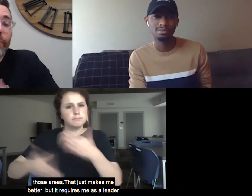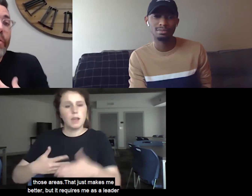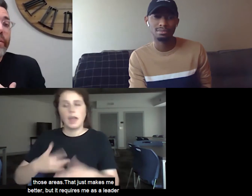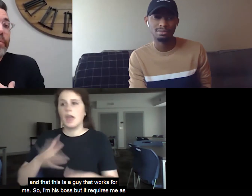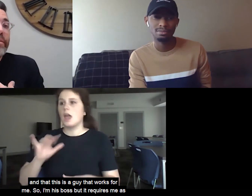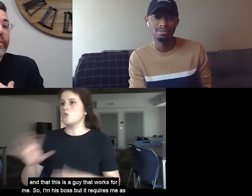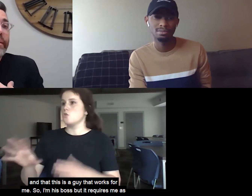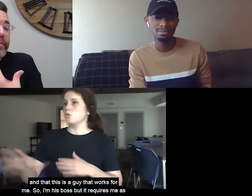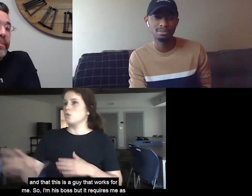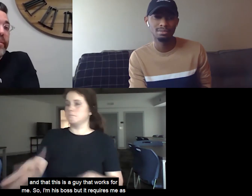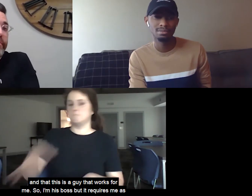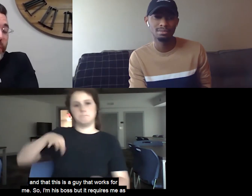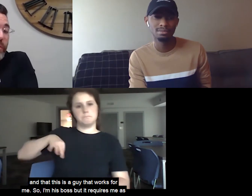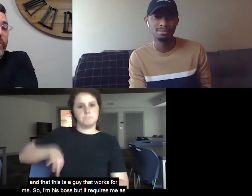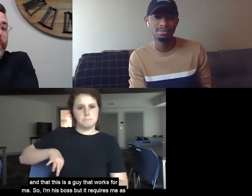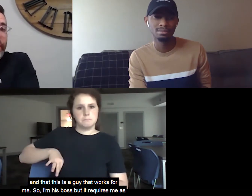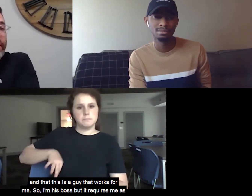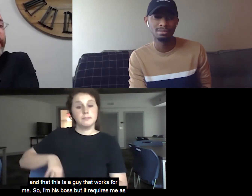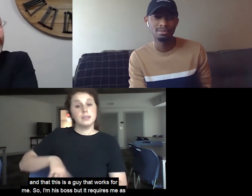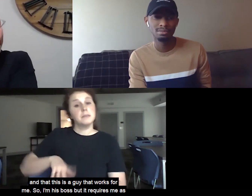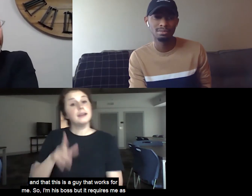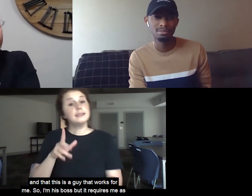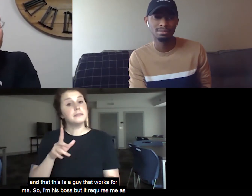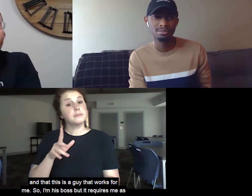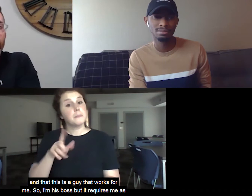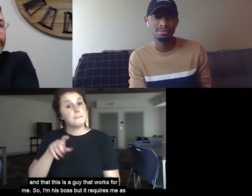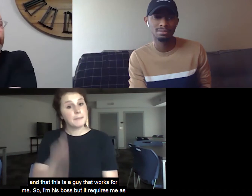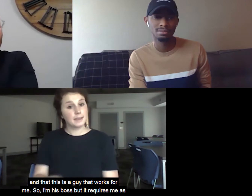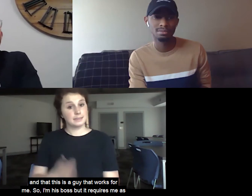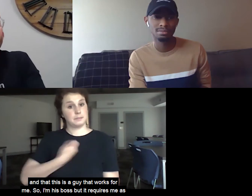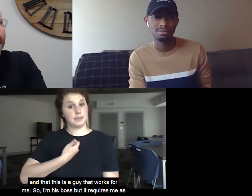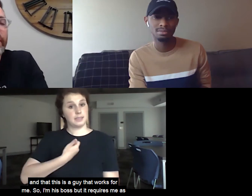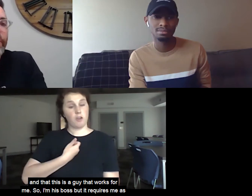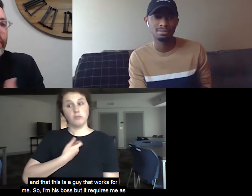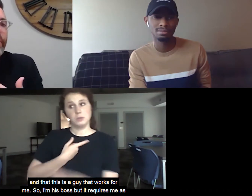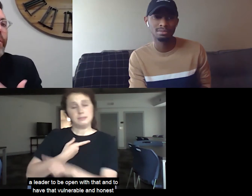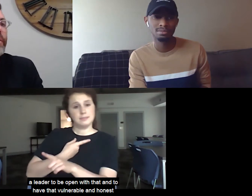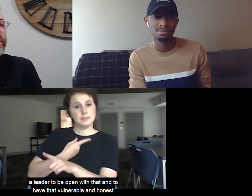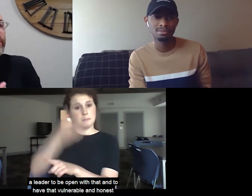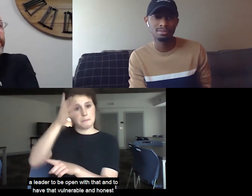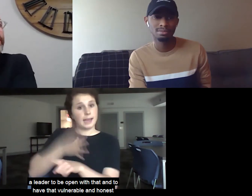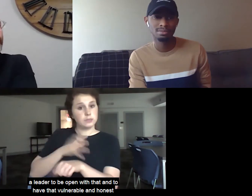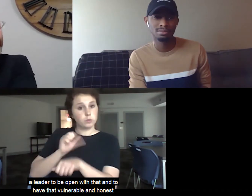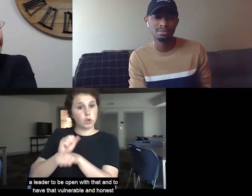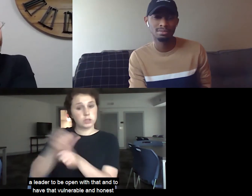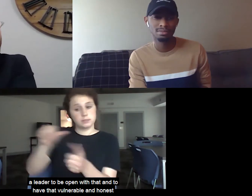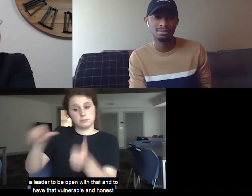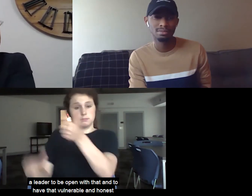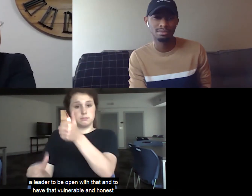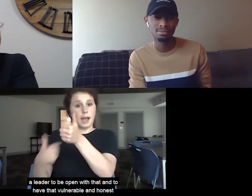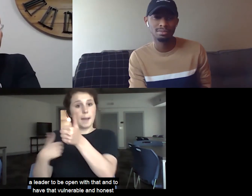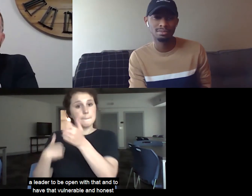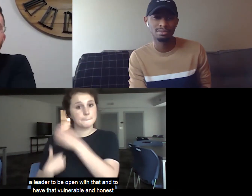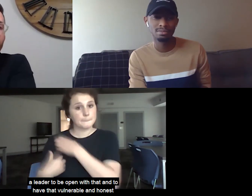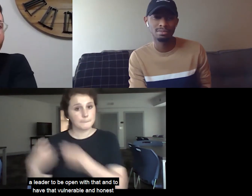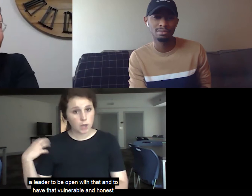But it requires me as a leader, and this is a guy that works for me, so I'm his boss, but it requires me as a leader to be open